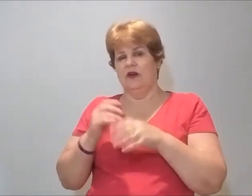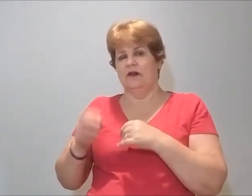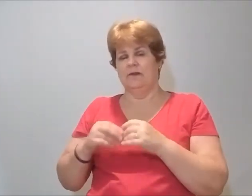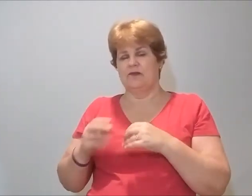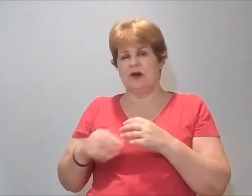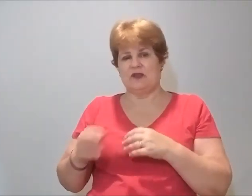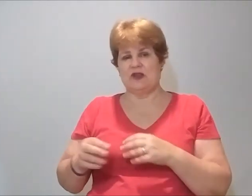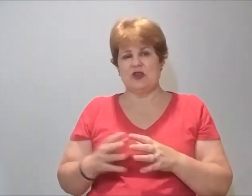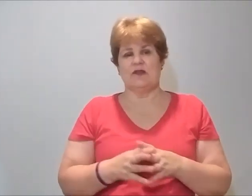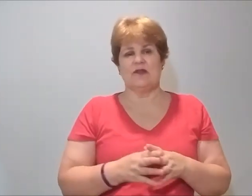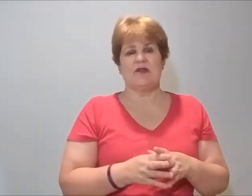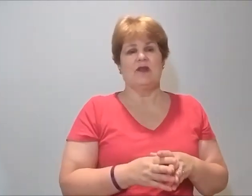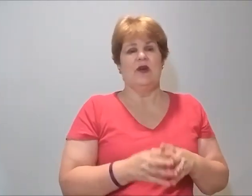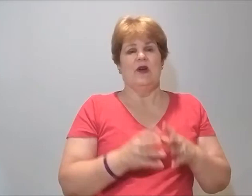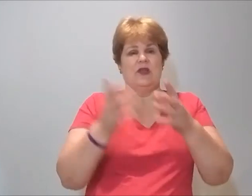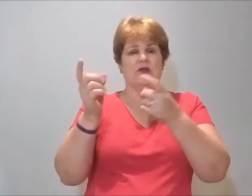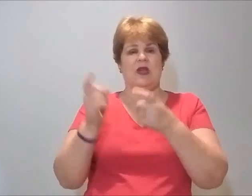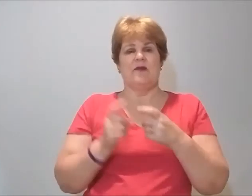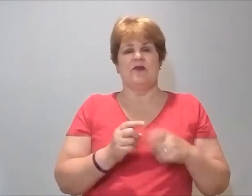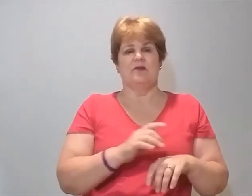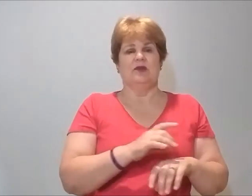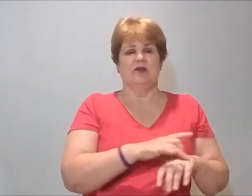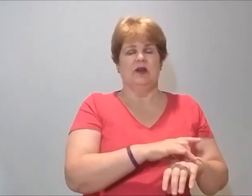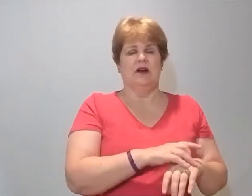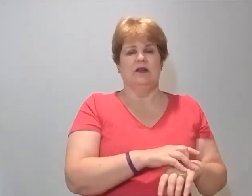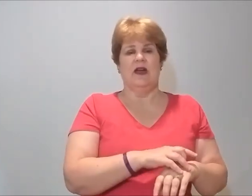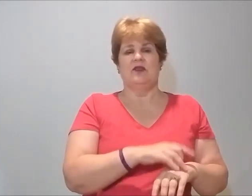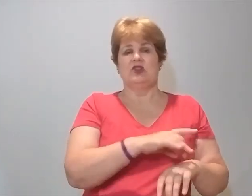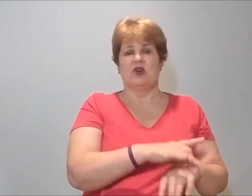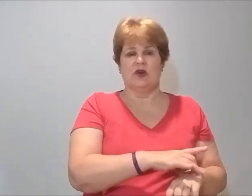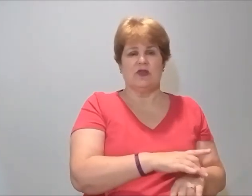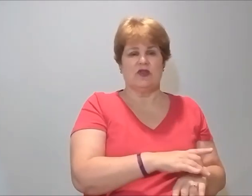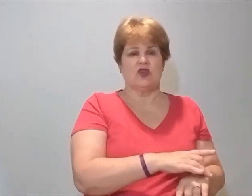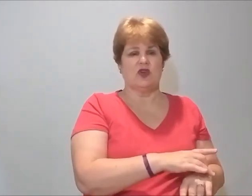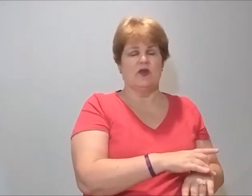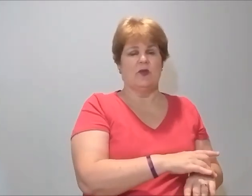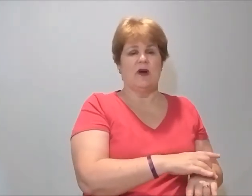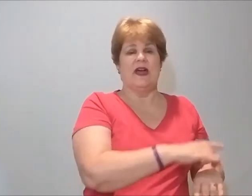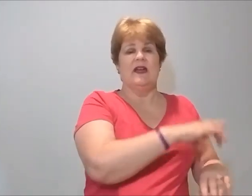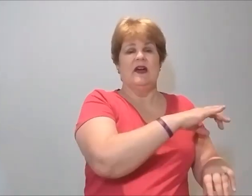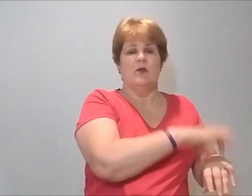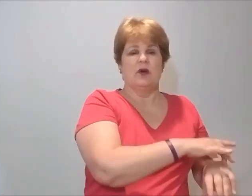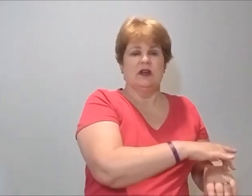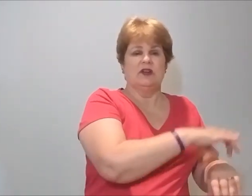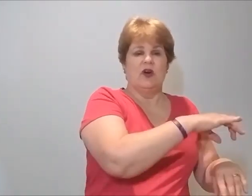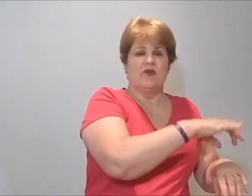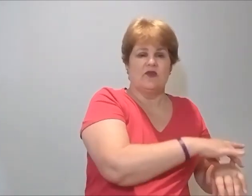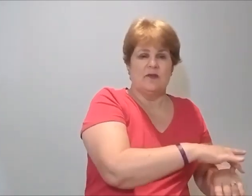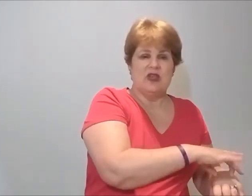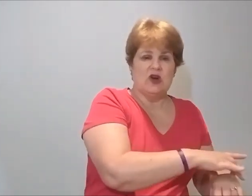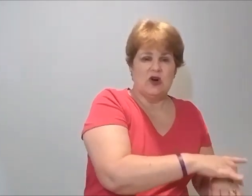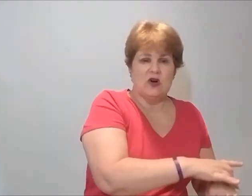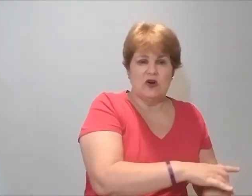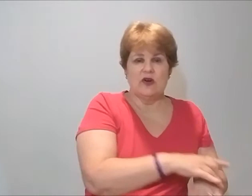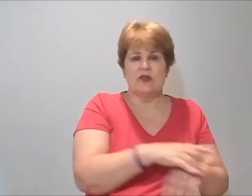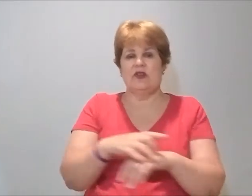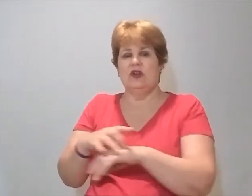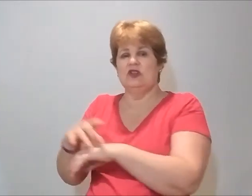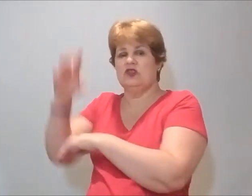the prepositions, you came from heaven to earth to show the way. We're going to go from the earth to